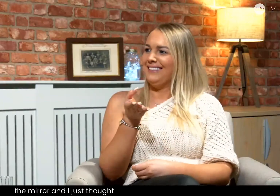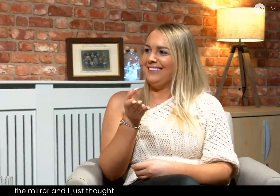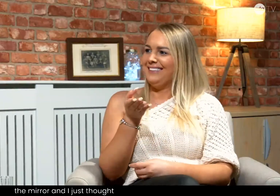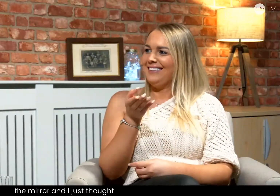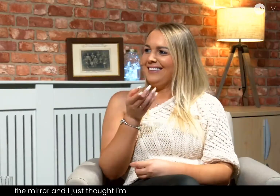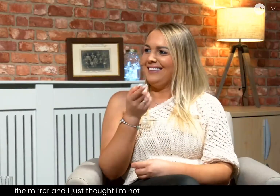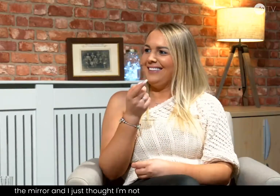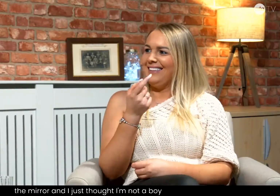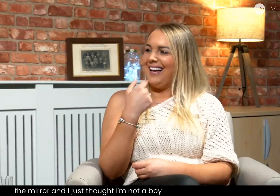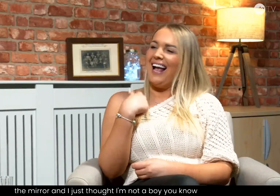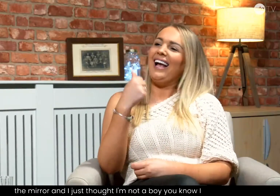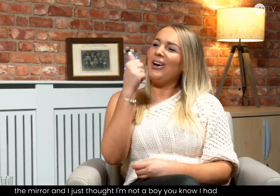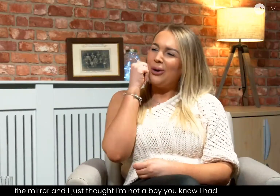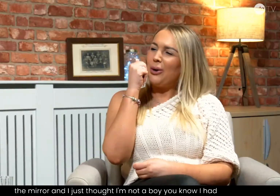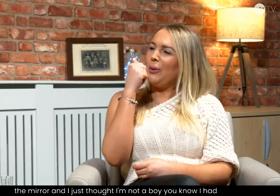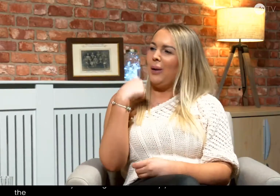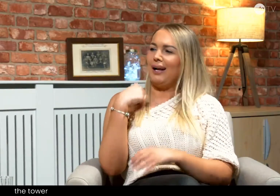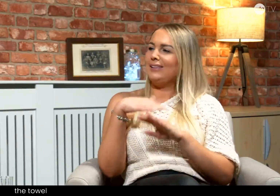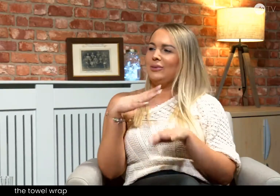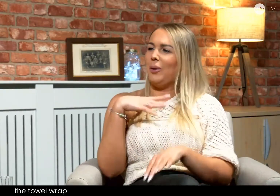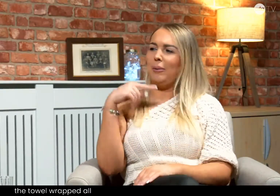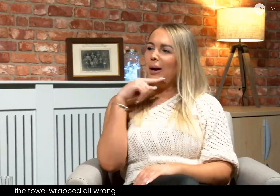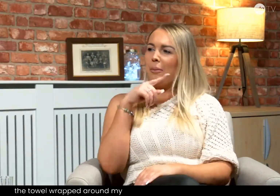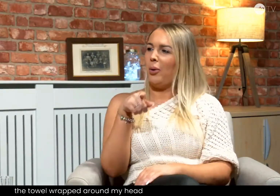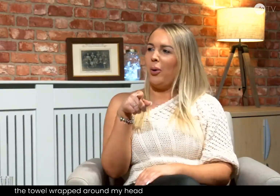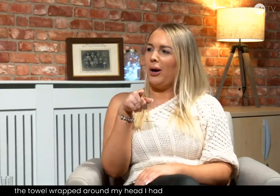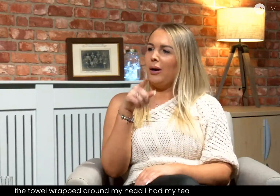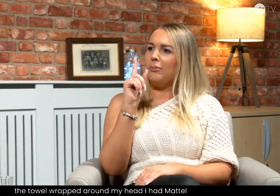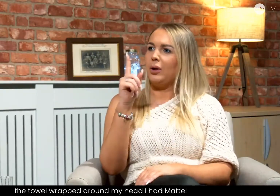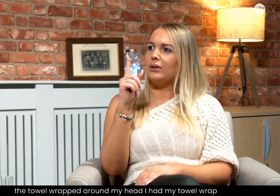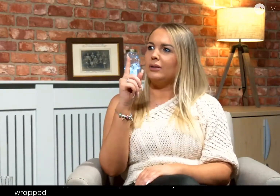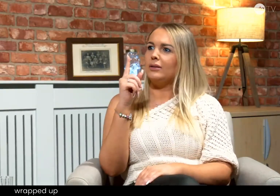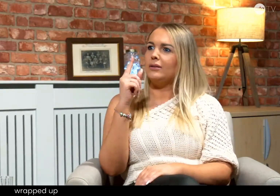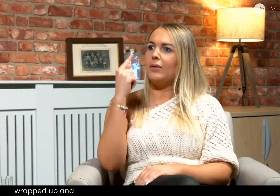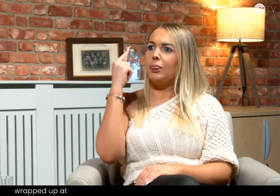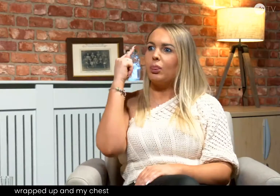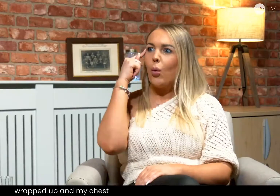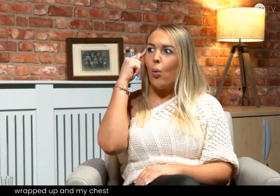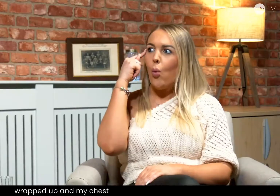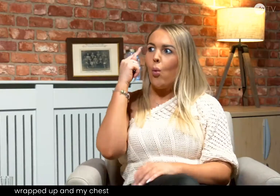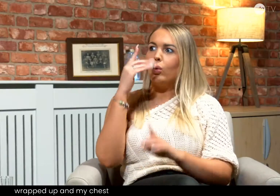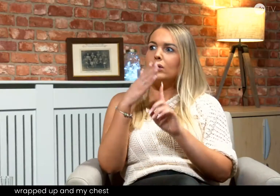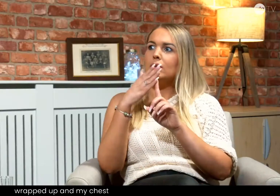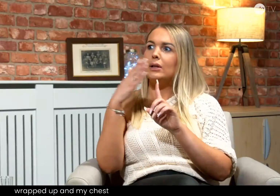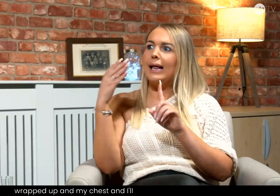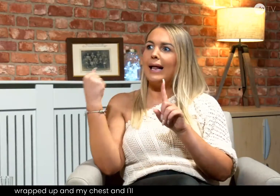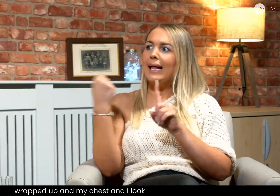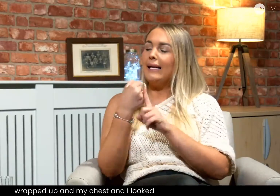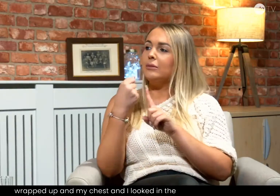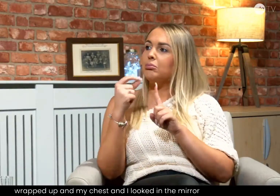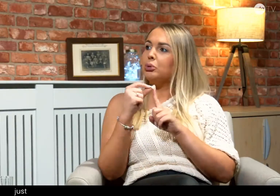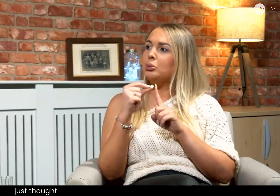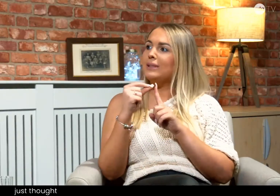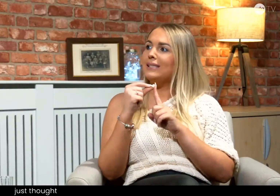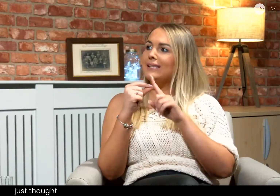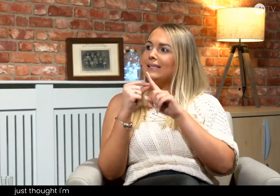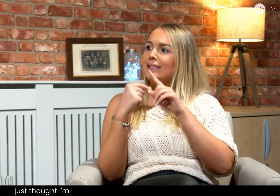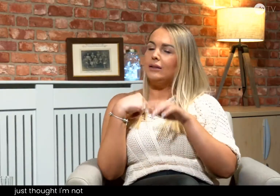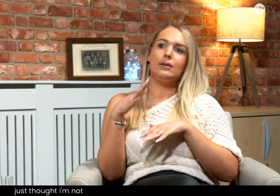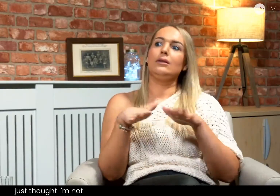the towel wrapped all around my head. I had my towel wrapped up at my chest, and I looked in the mirror and I just thought, I'm not a boy. But